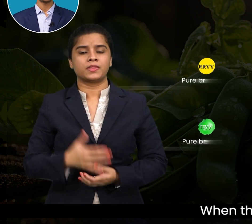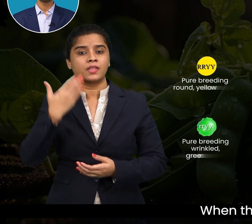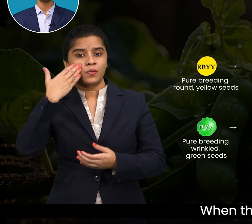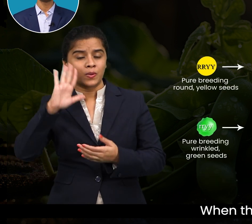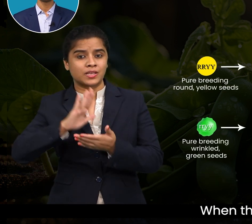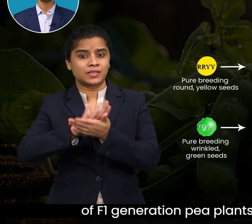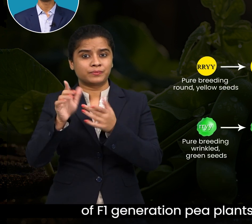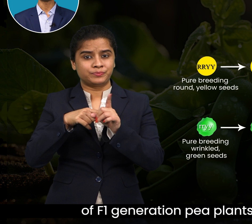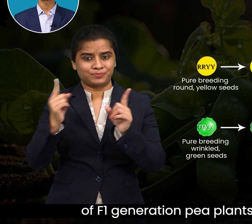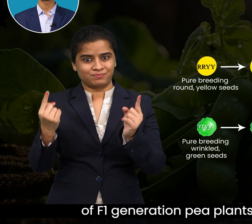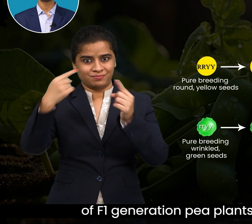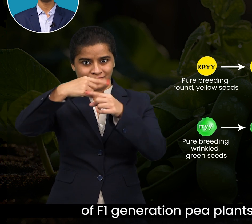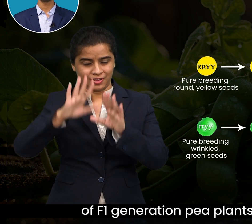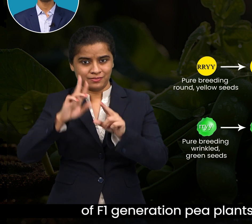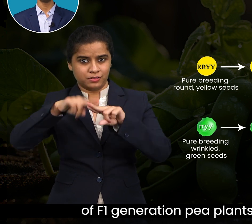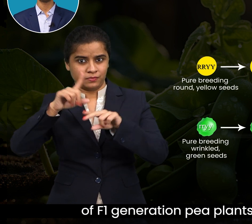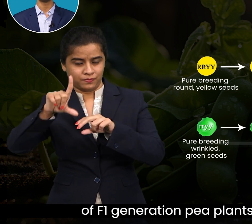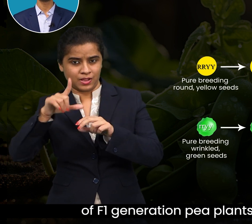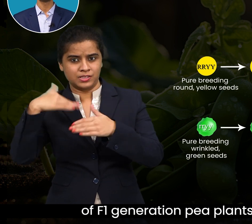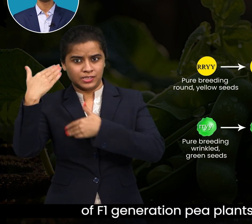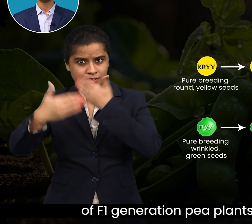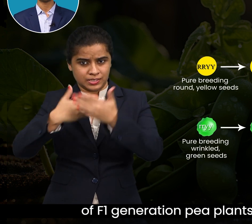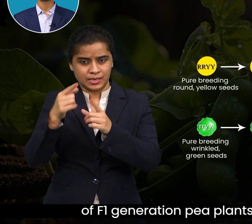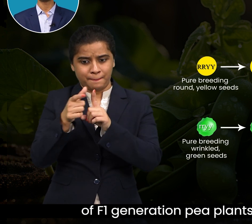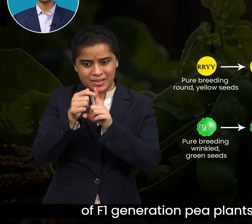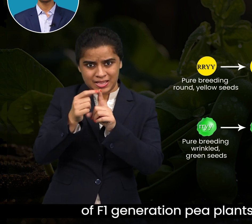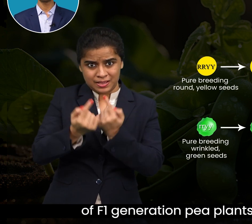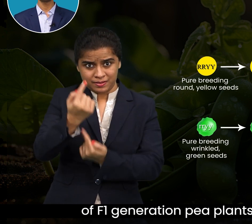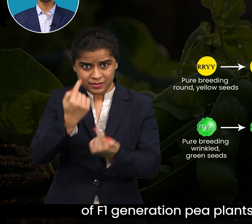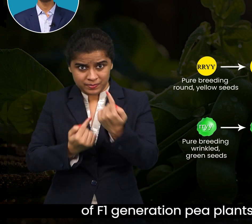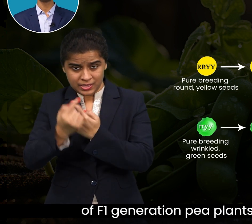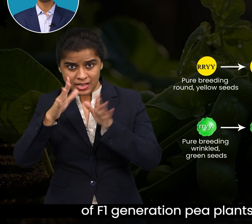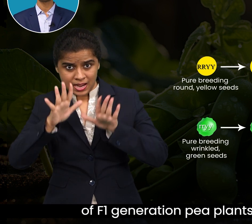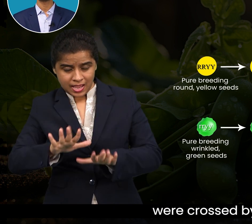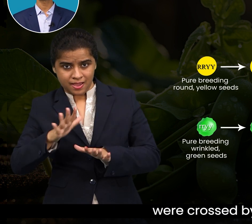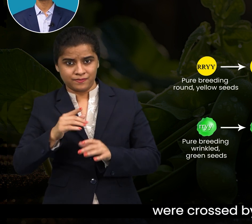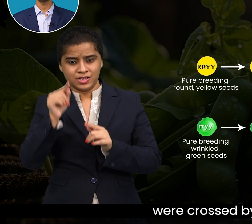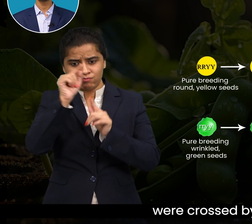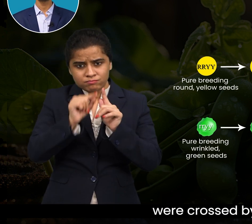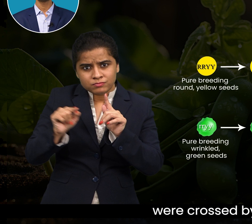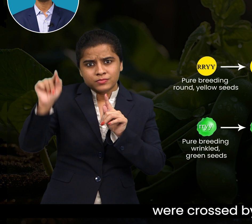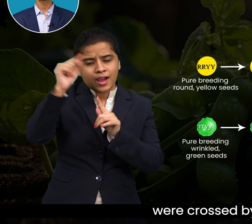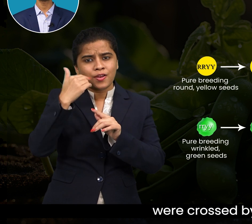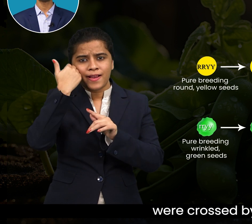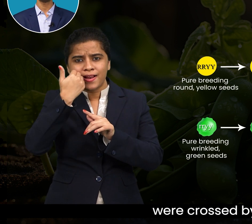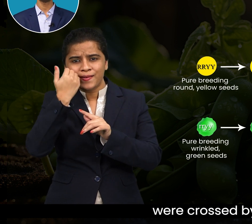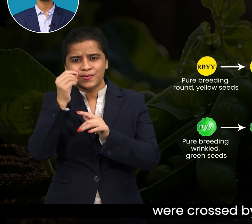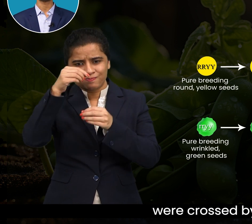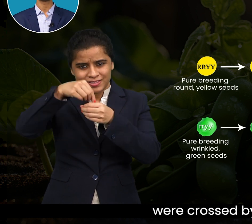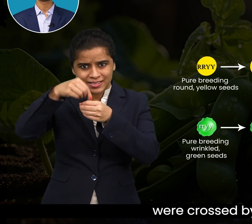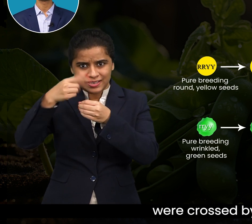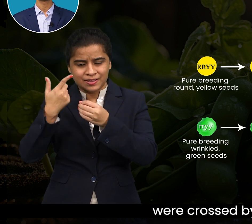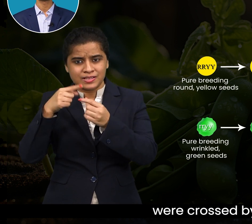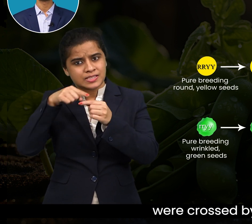When the hybrids of F1 generation pea plants having round yellow seeds were crossed by